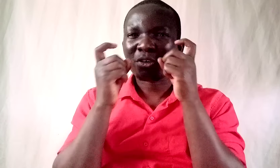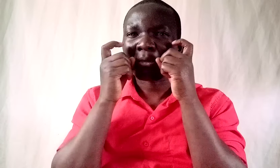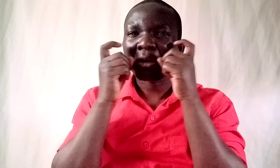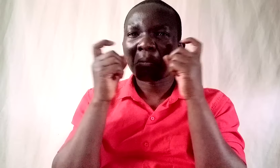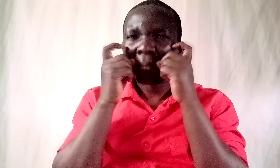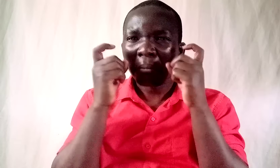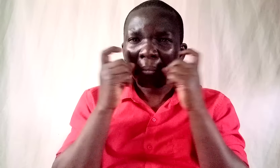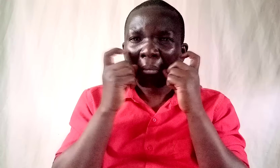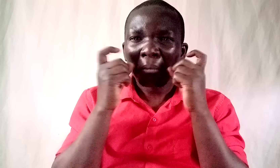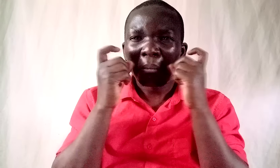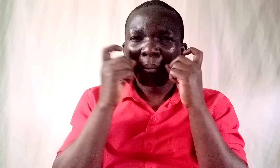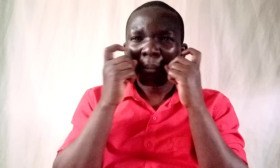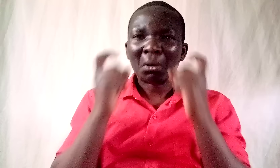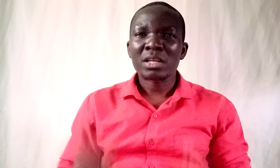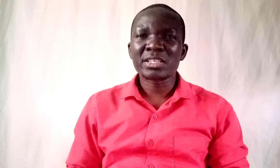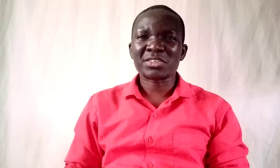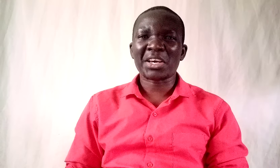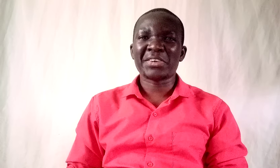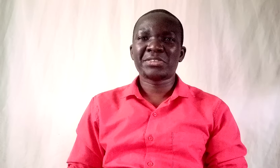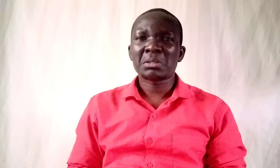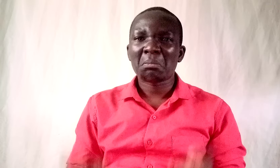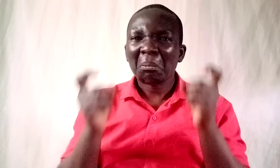here. This AIDS.